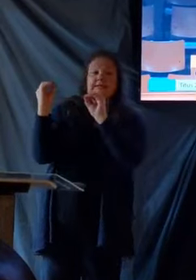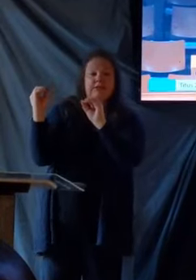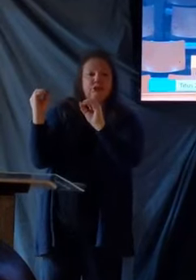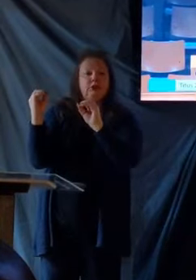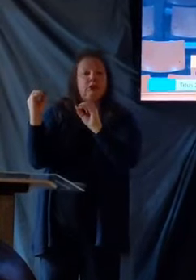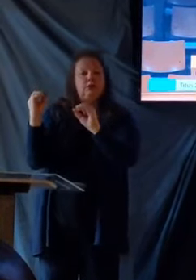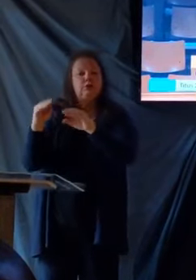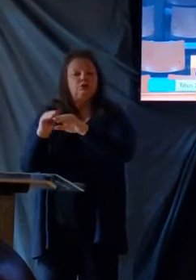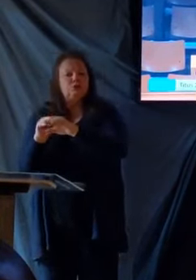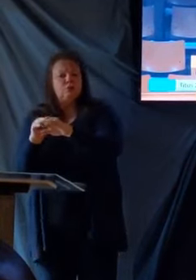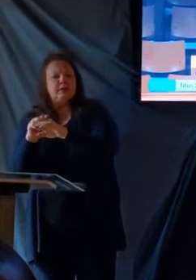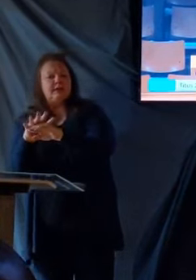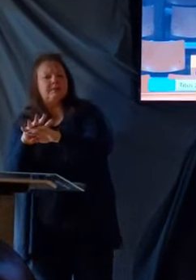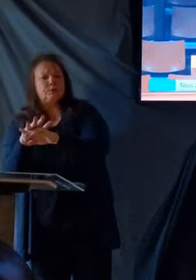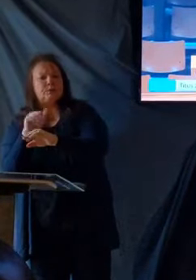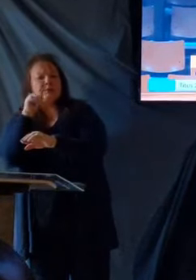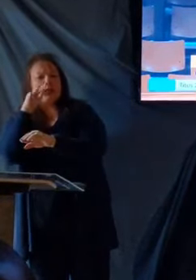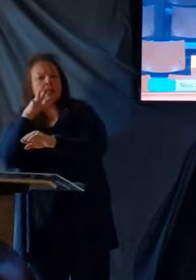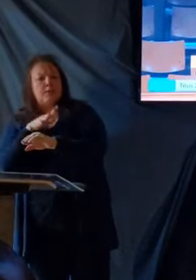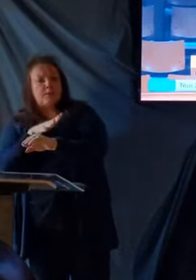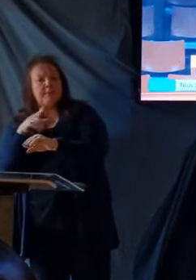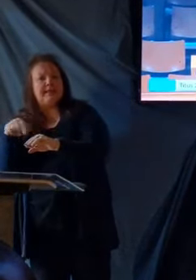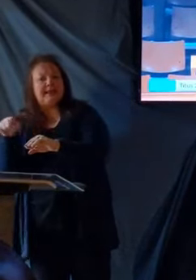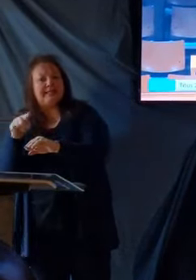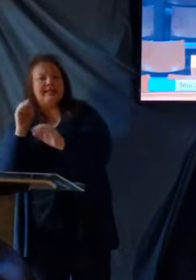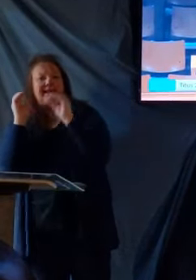to have an influence on the ladies they teach.